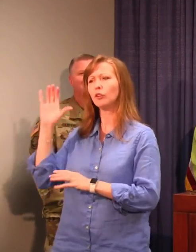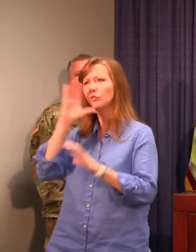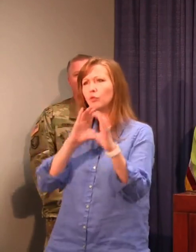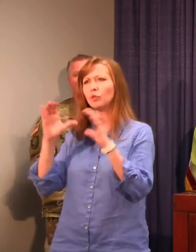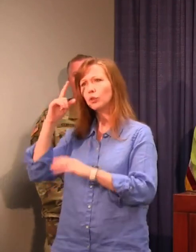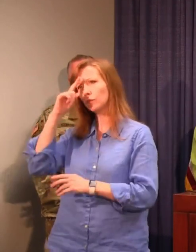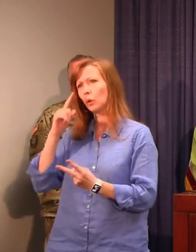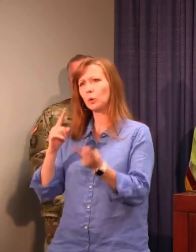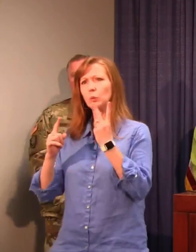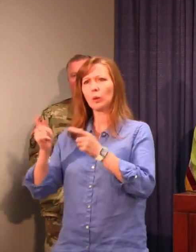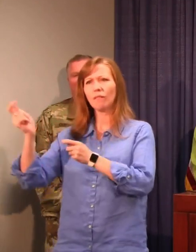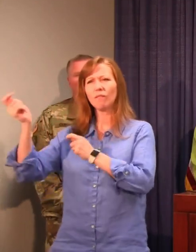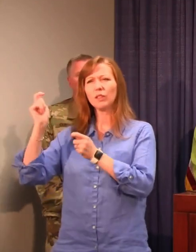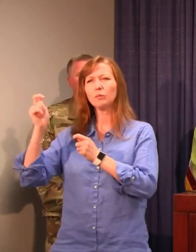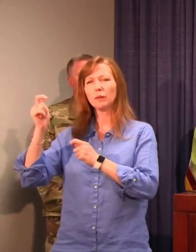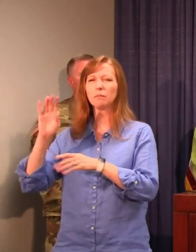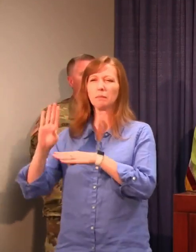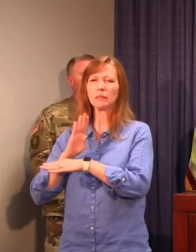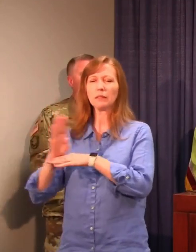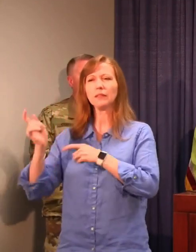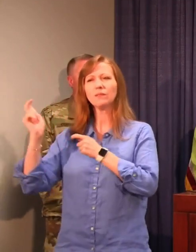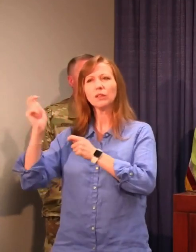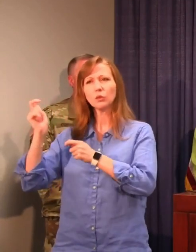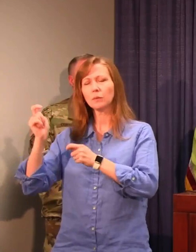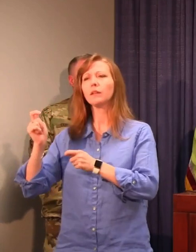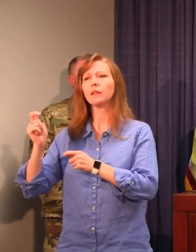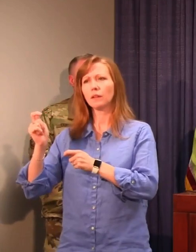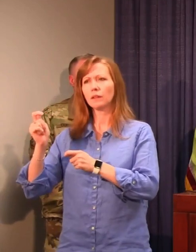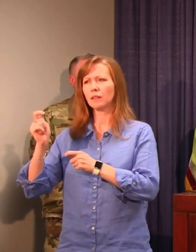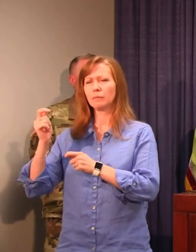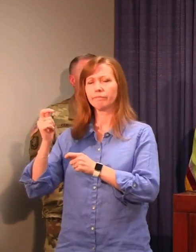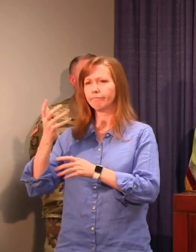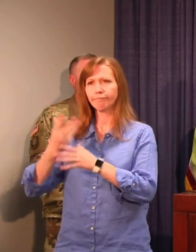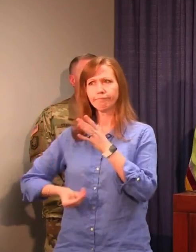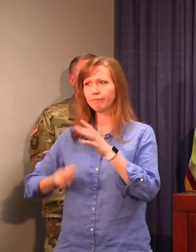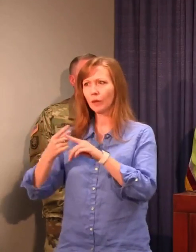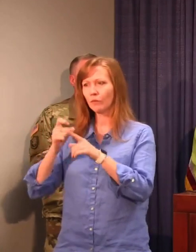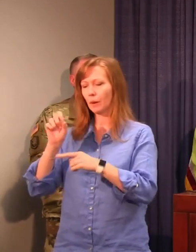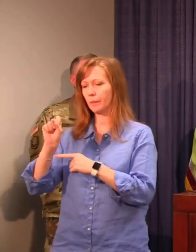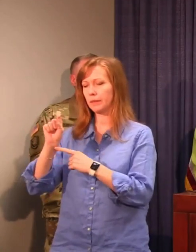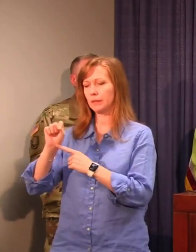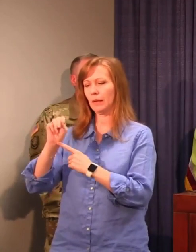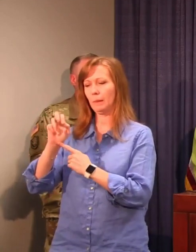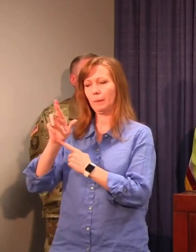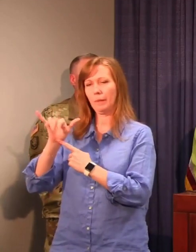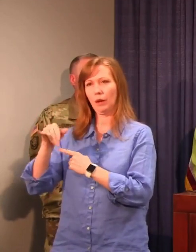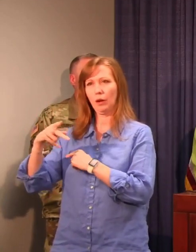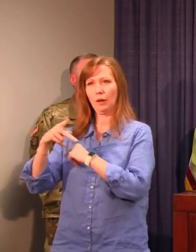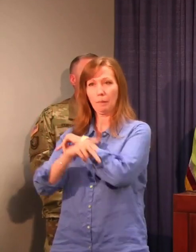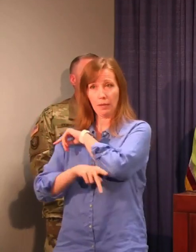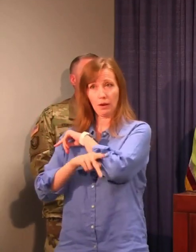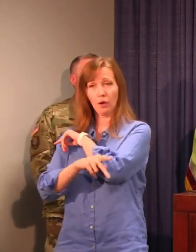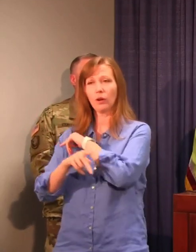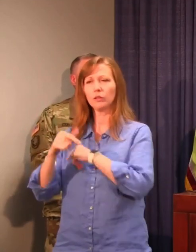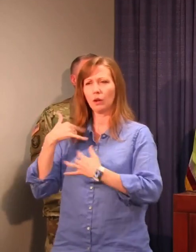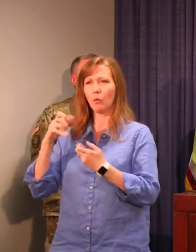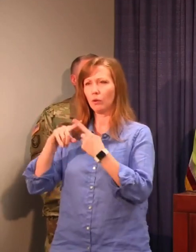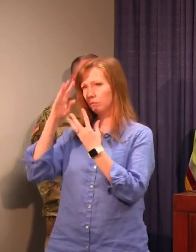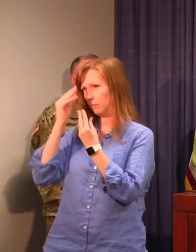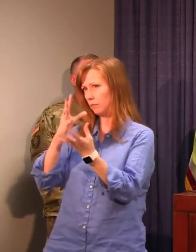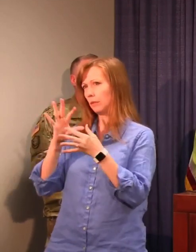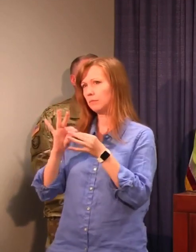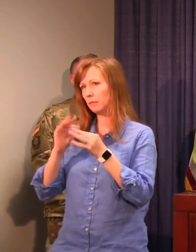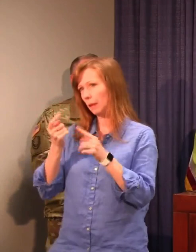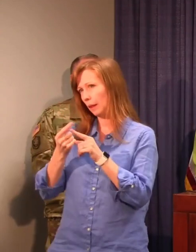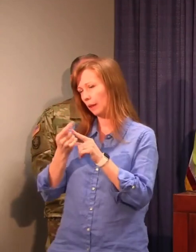fishermen missing out of St. Mary Parish. I wanted to update that. They went missing at 10